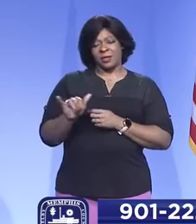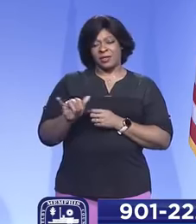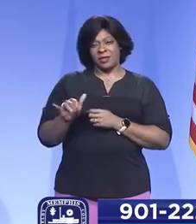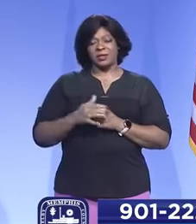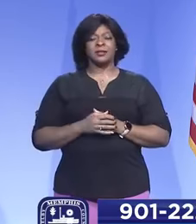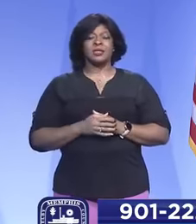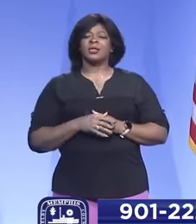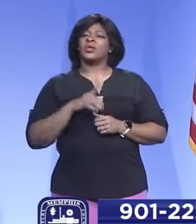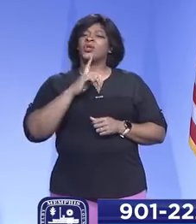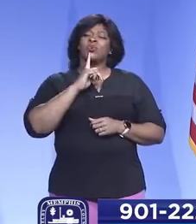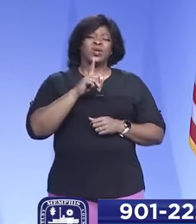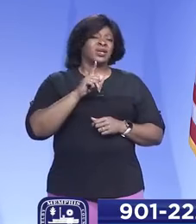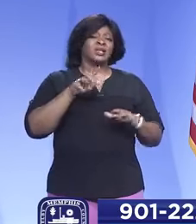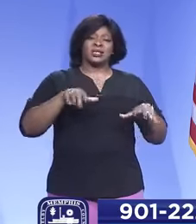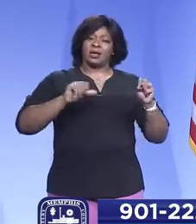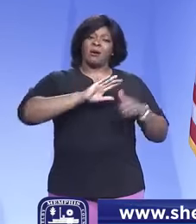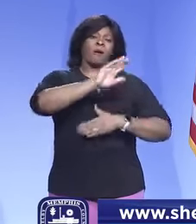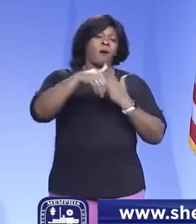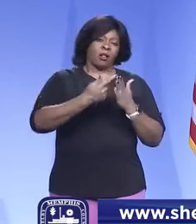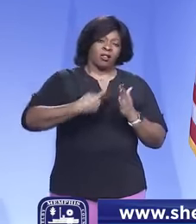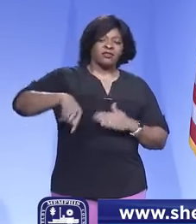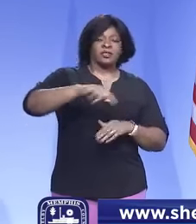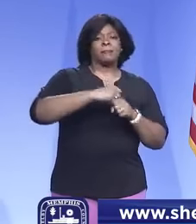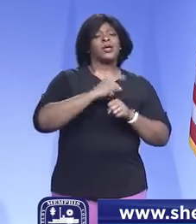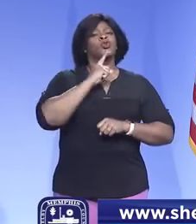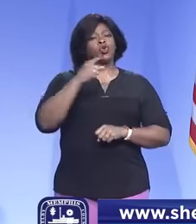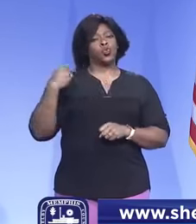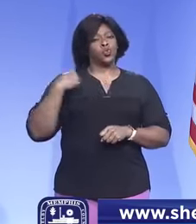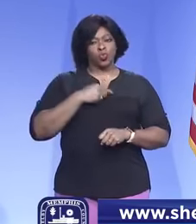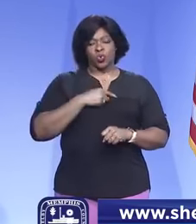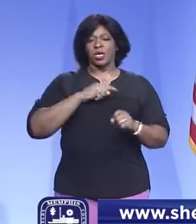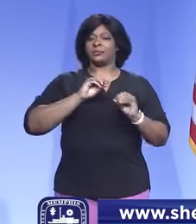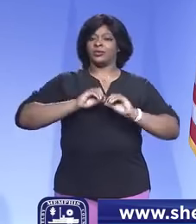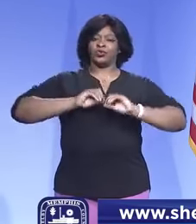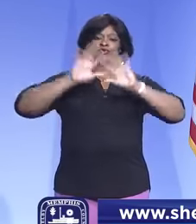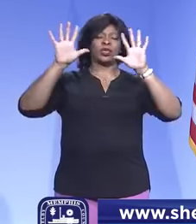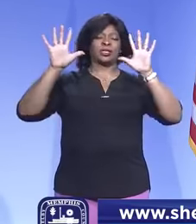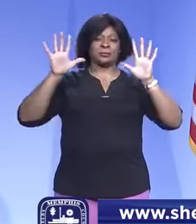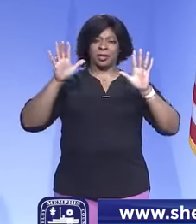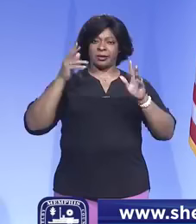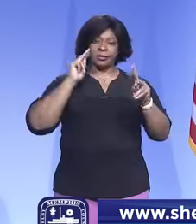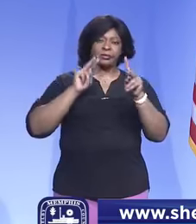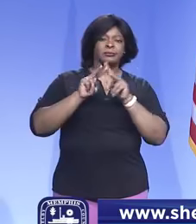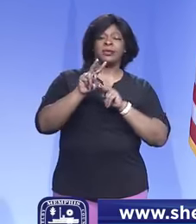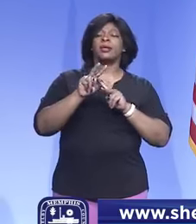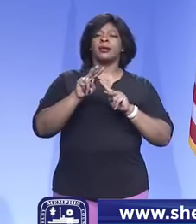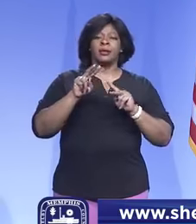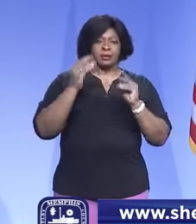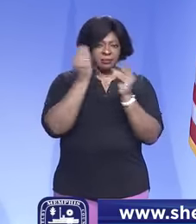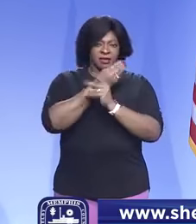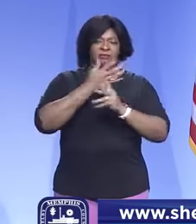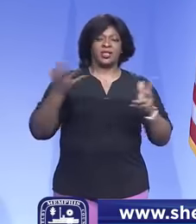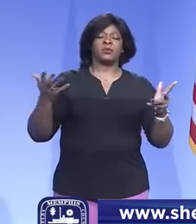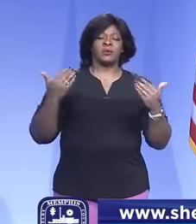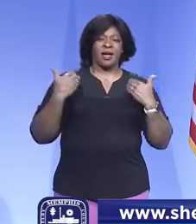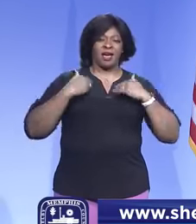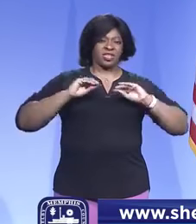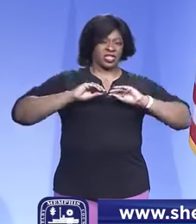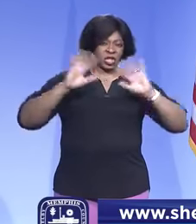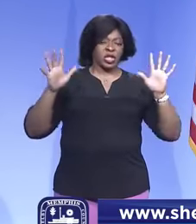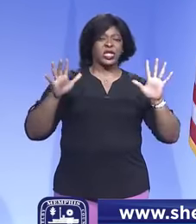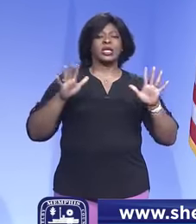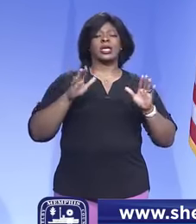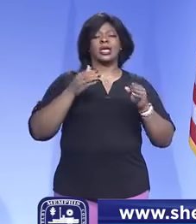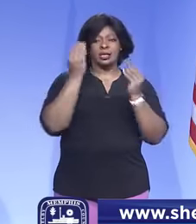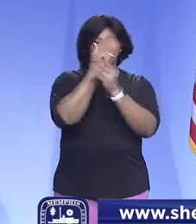It really is going to take all of us to try to make sure we're being transparent about the information that we have and getting it out